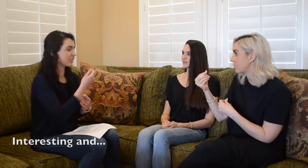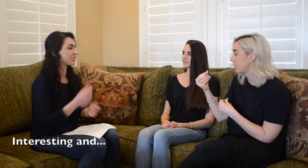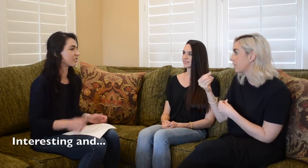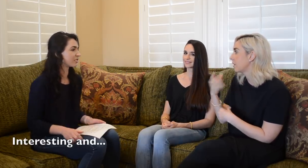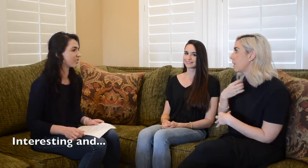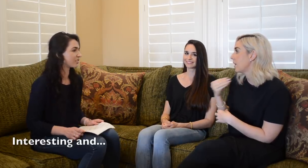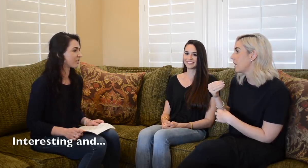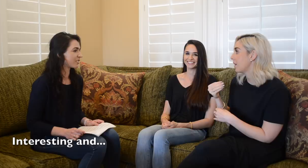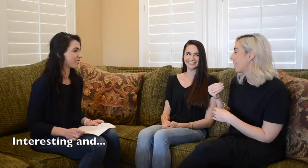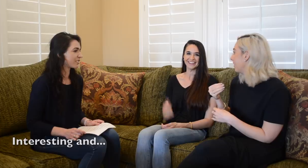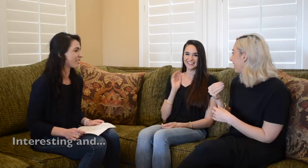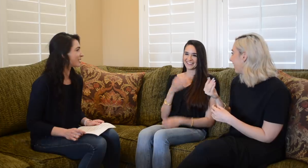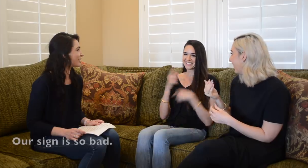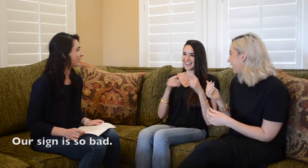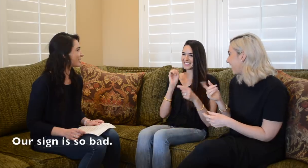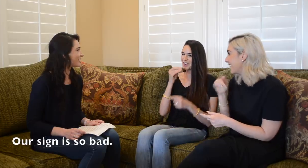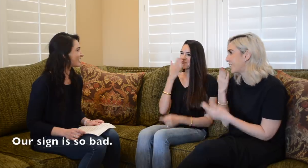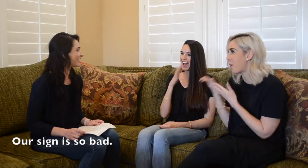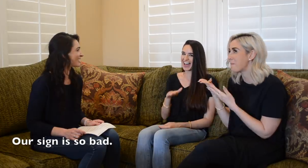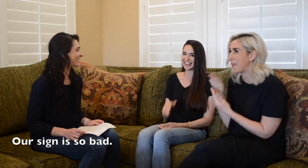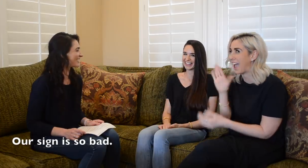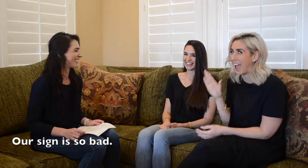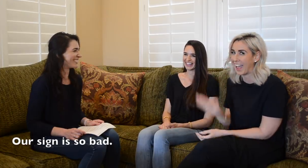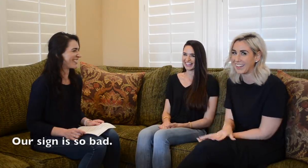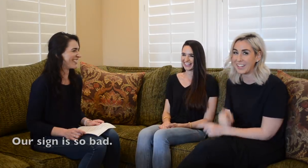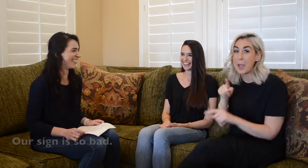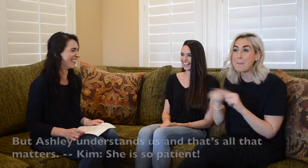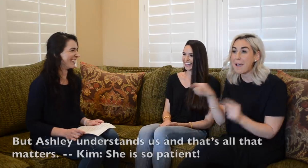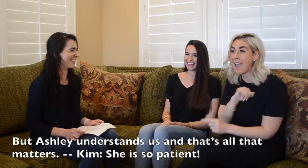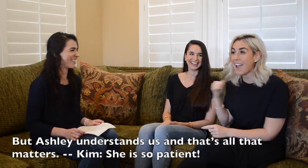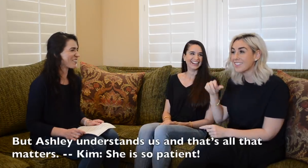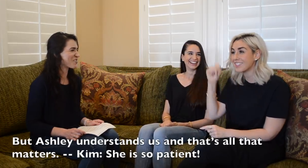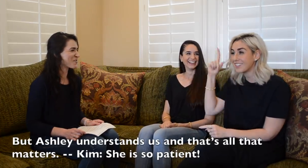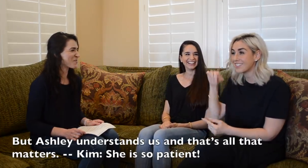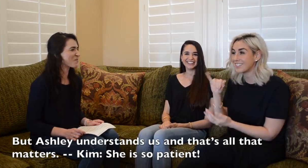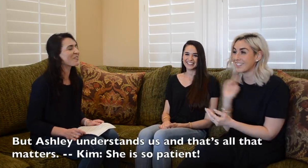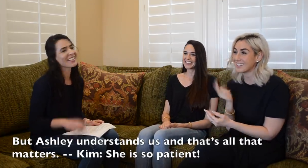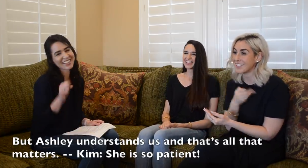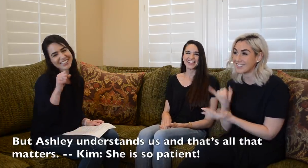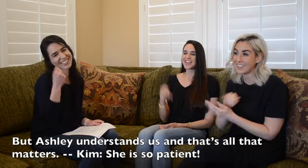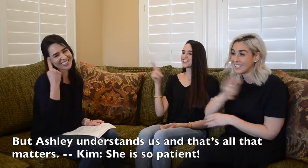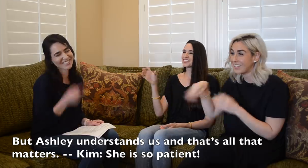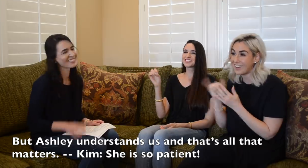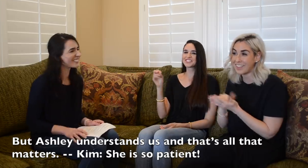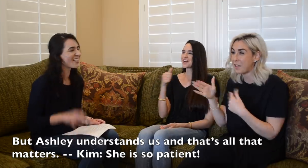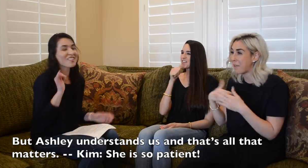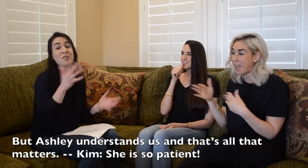interesting. And our sign is so bad. But Ashley understands us, and that's she's all so that